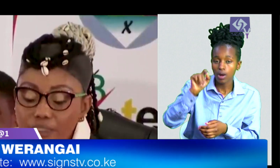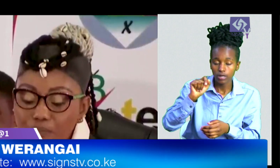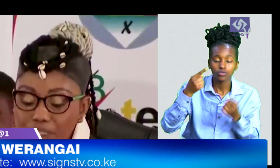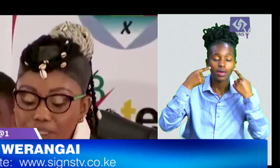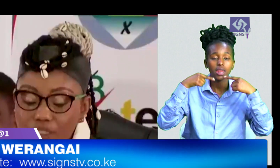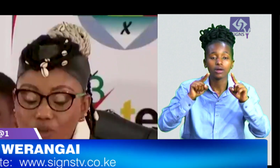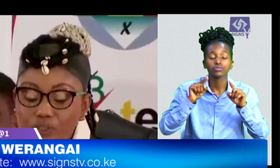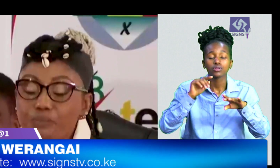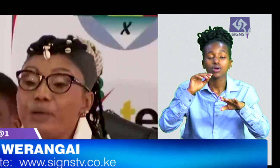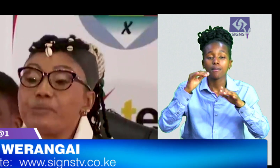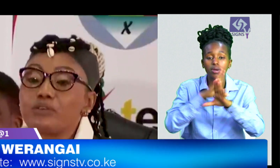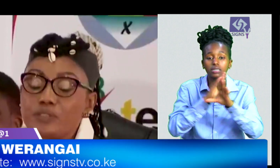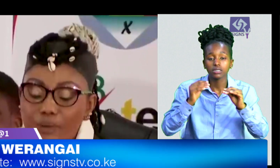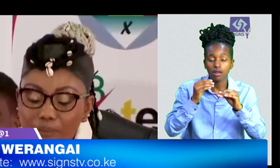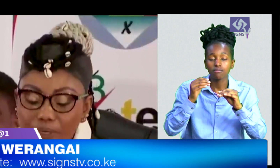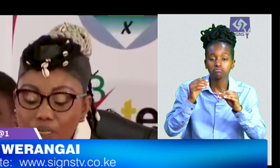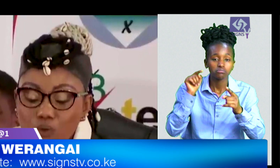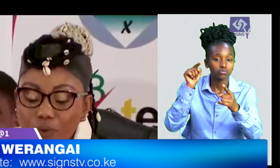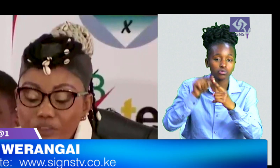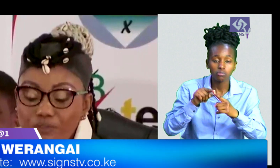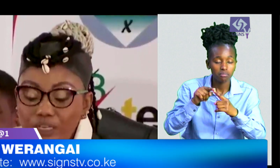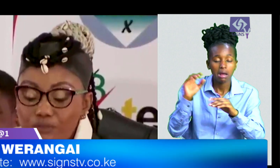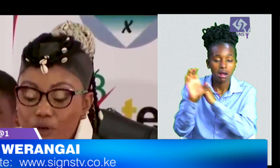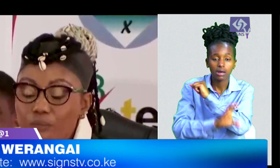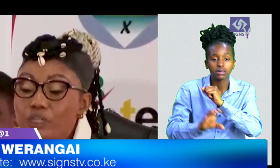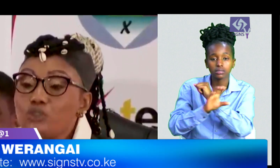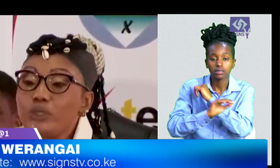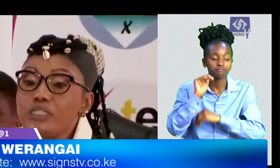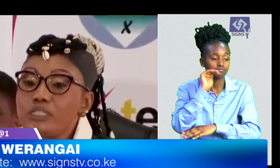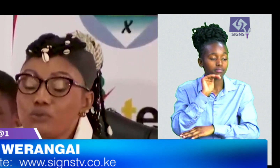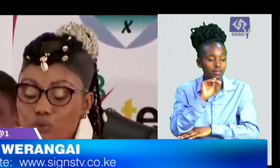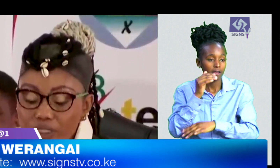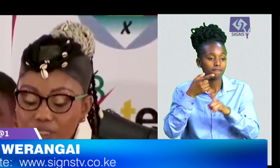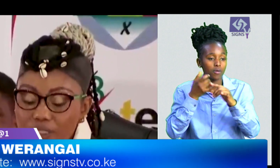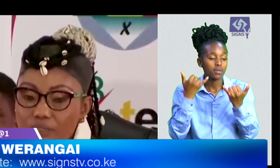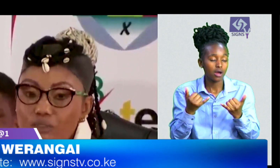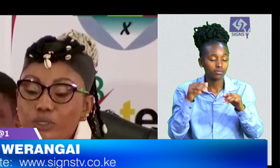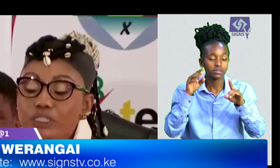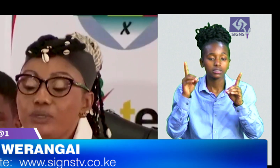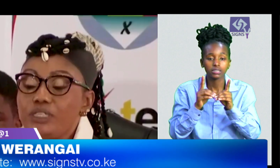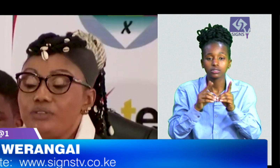elected President of the Republic of Zimbabwe with effect from 26